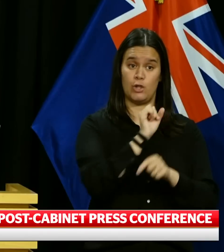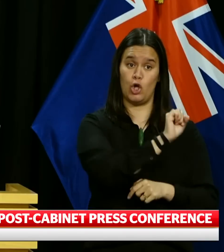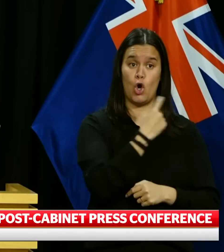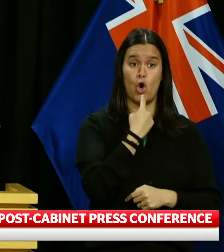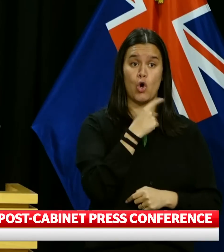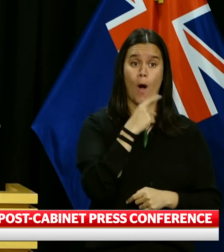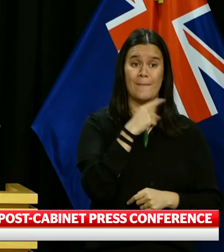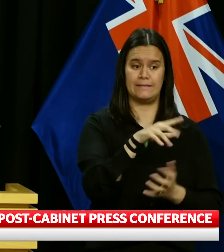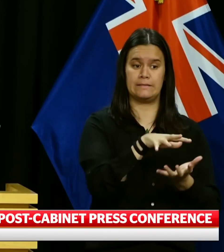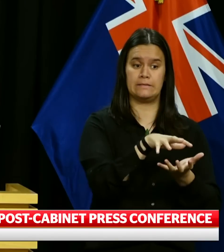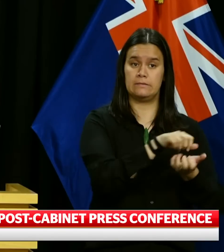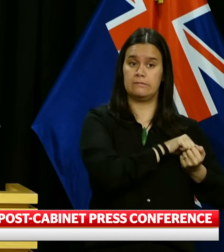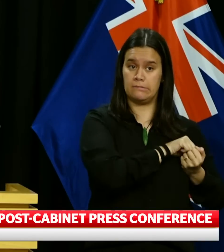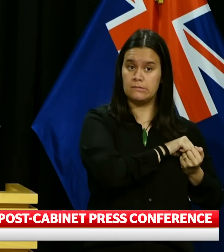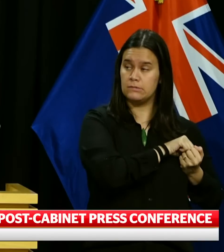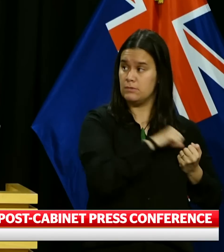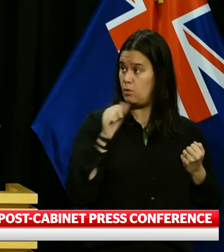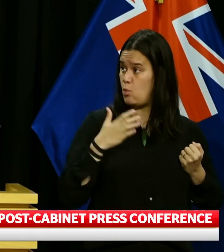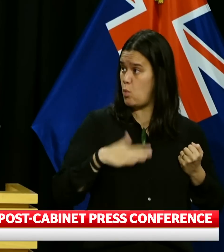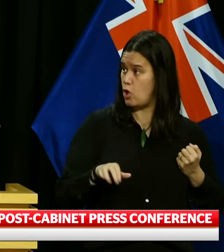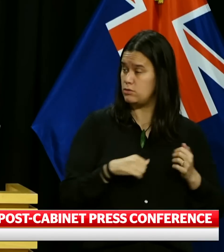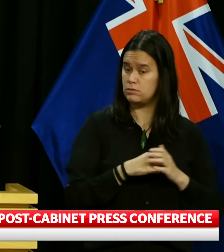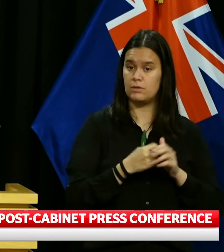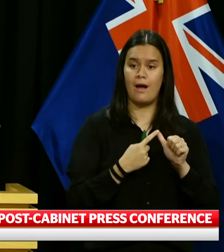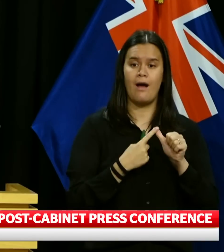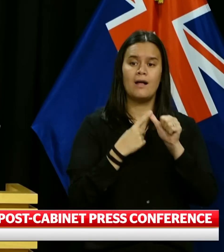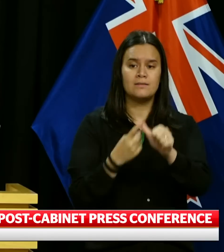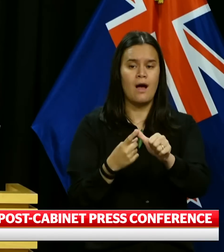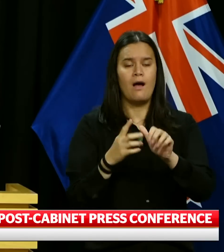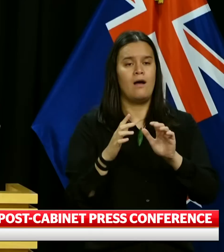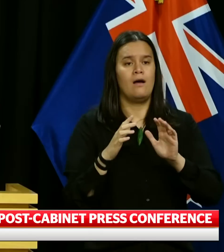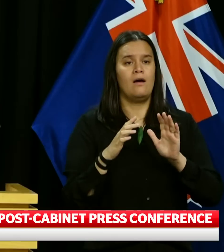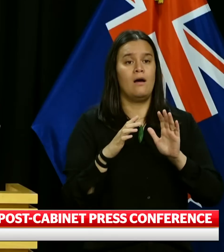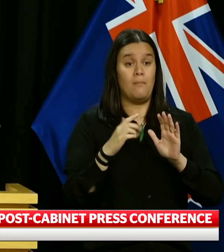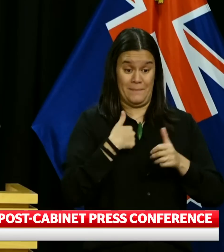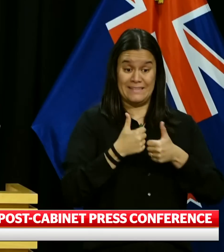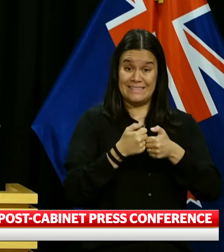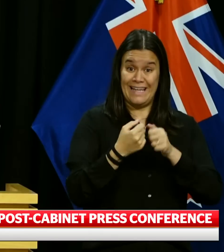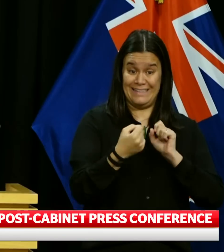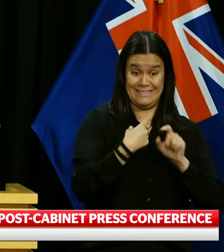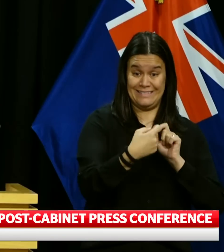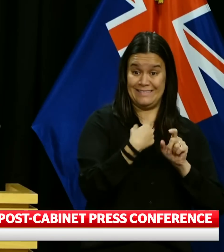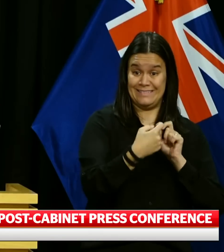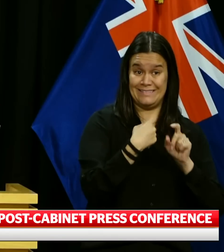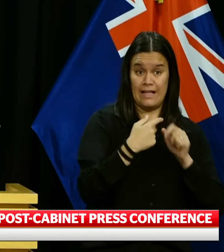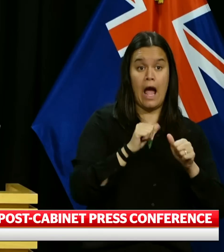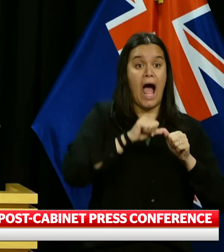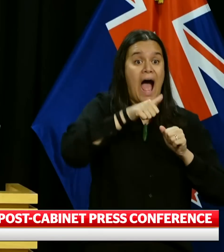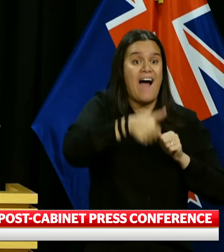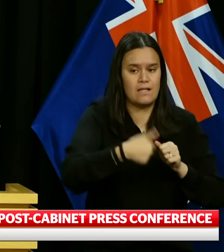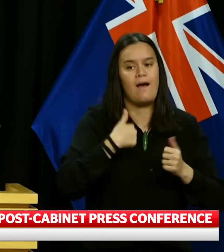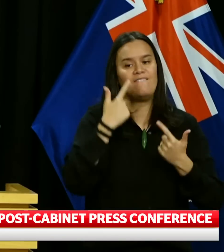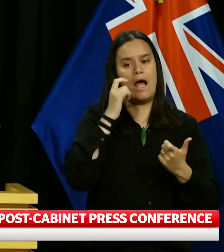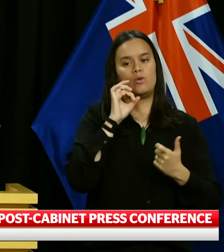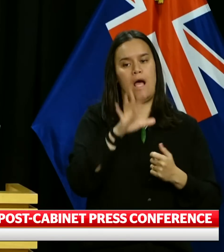indicated, the conversations we had weren't about those. Those came to light subsequent to those conversations that we had. I